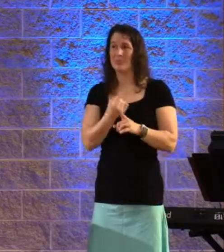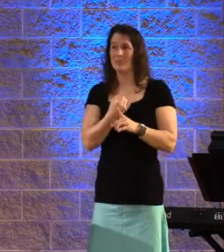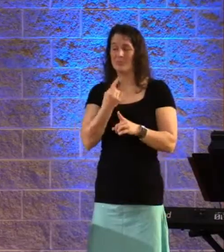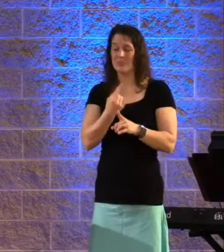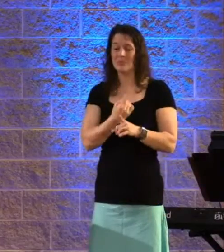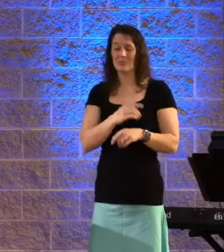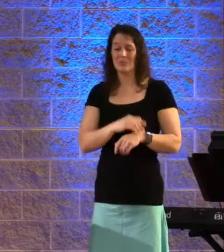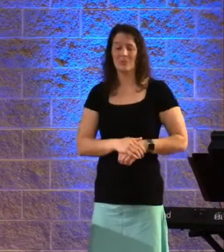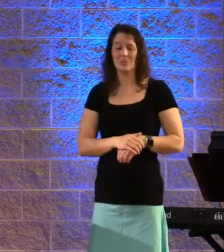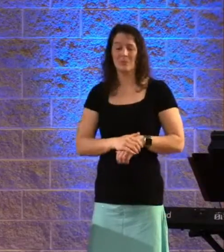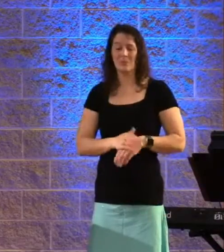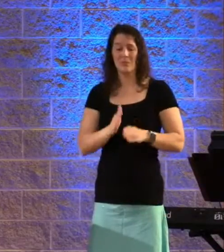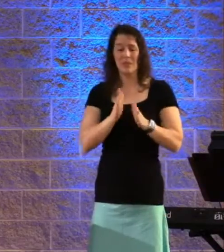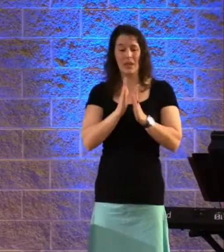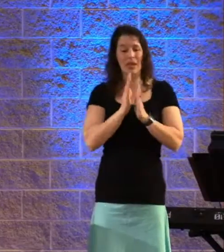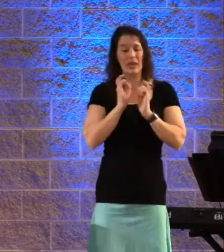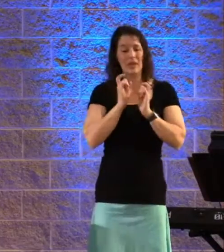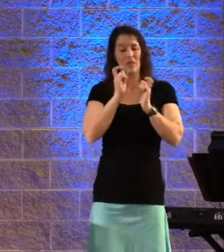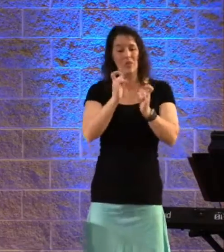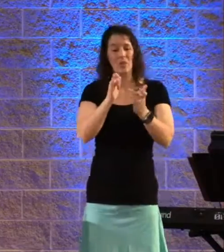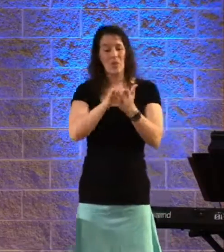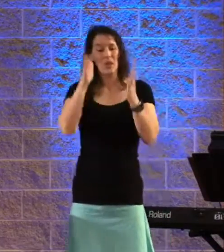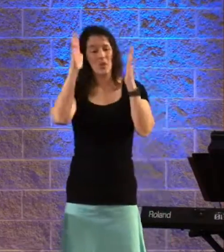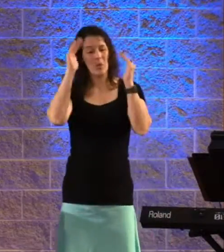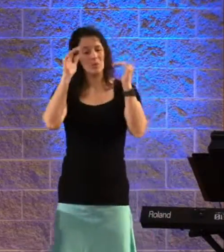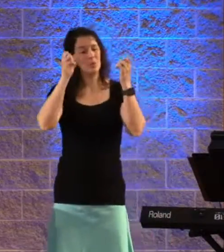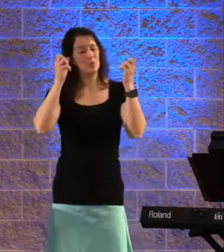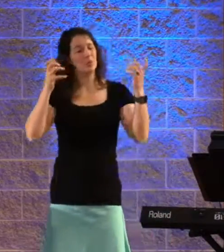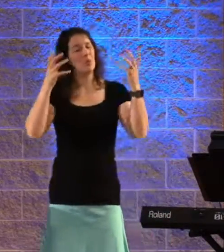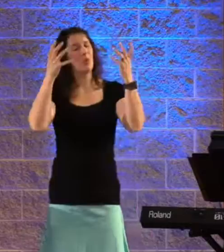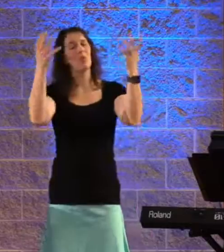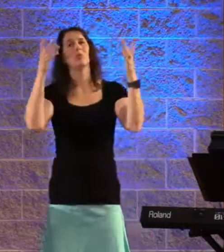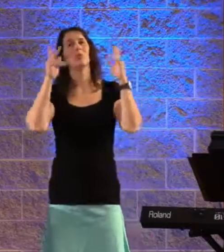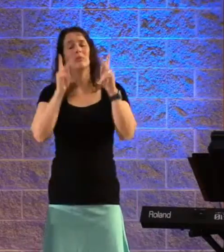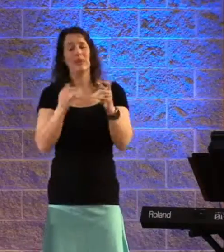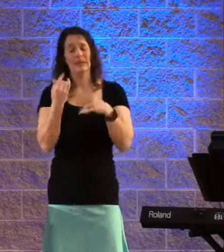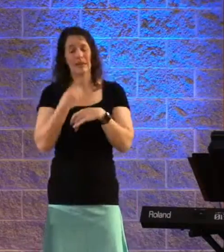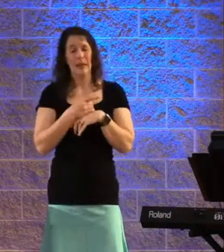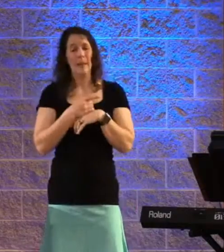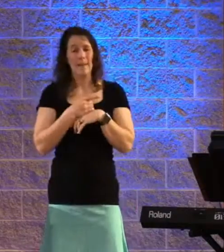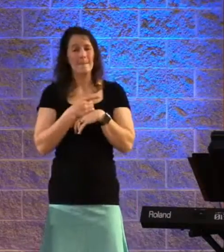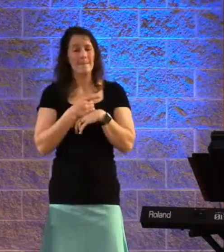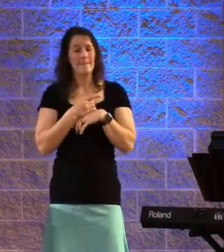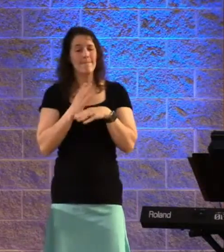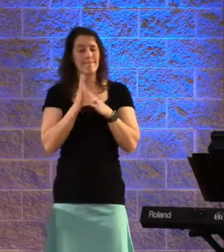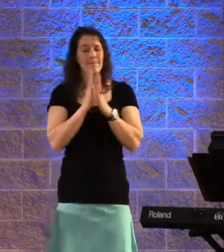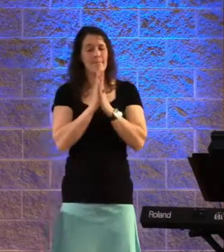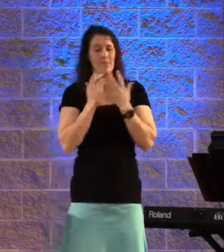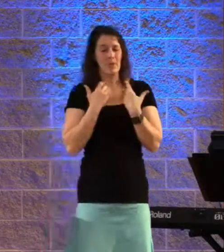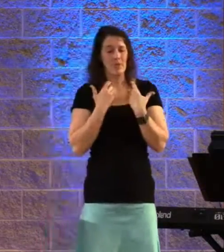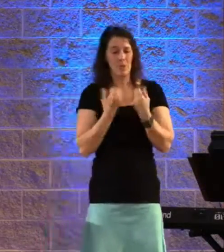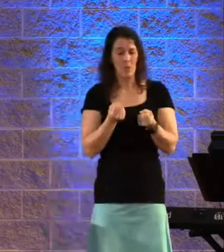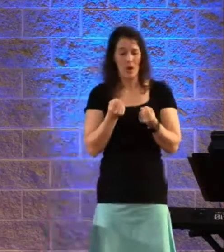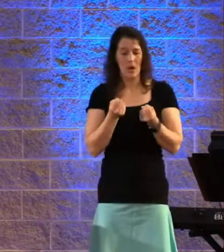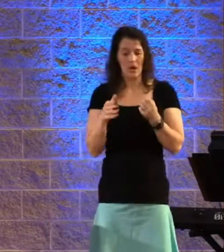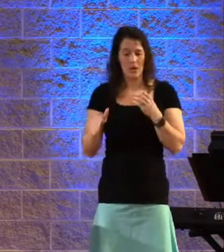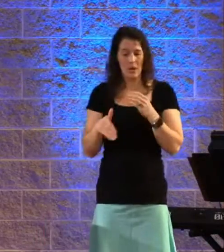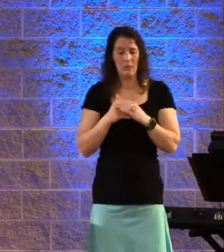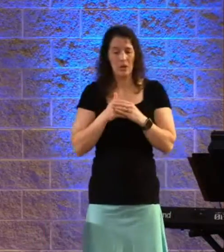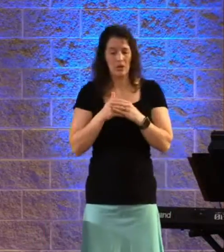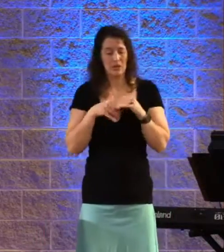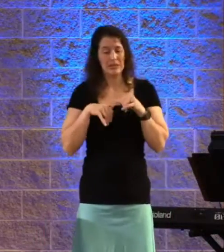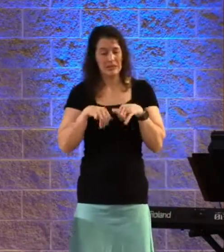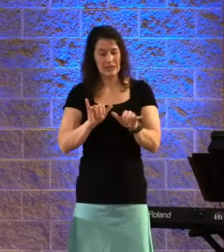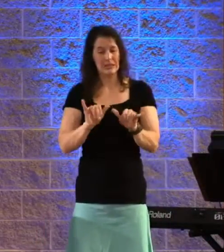I pray you would give that hope to so many people today. I pray you would strengthen the marriages that